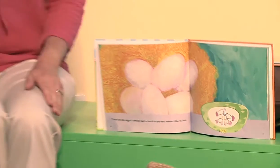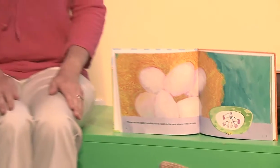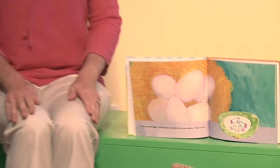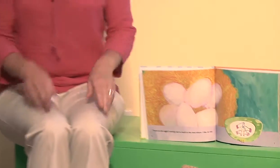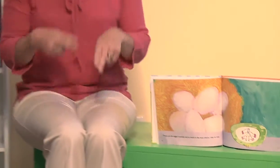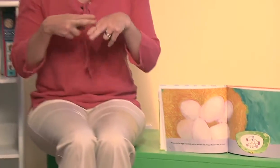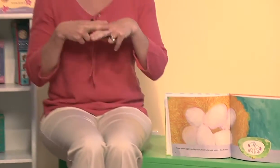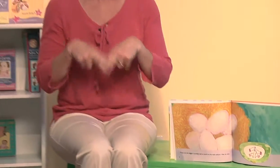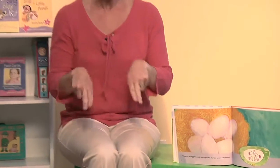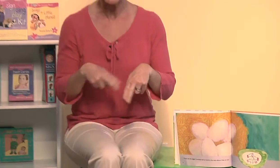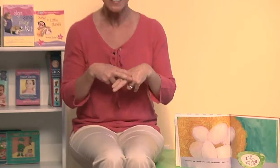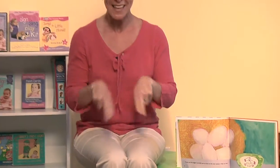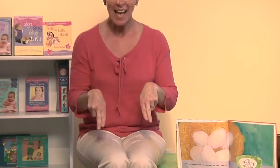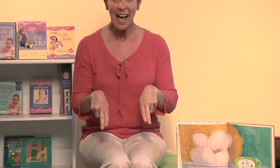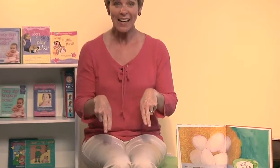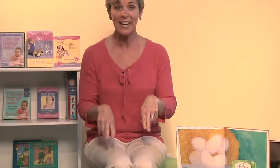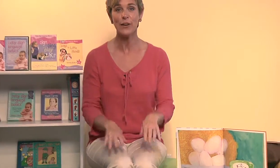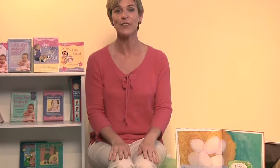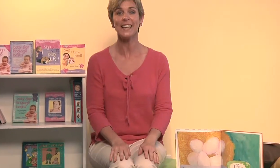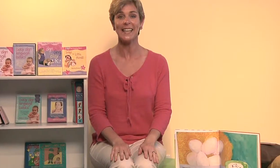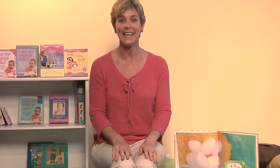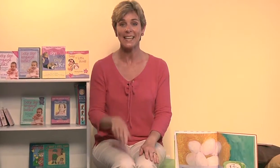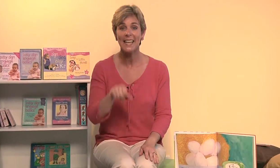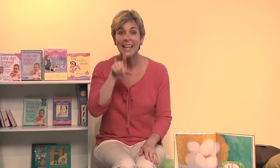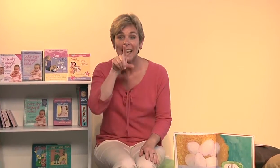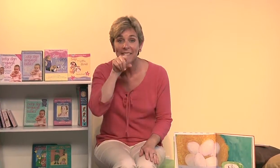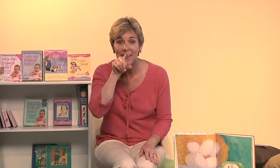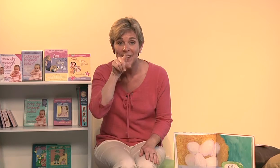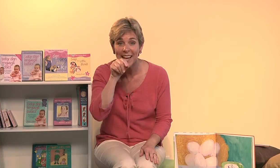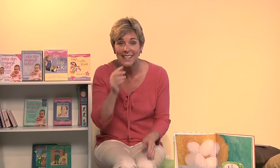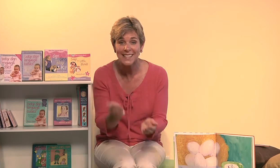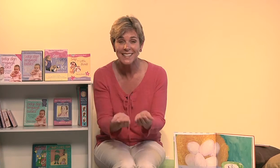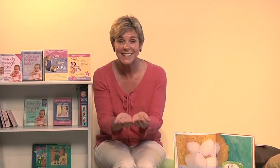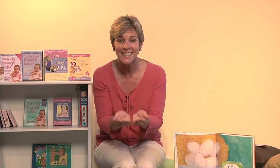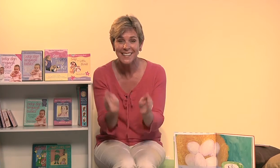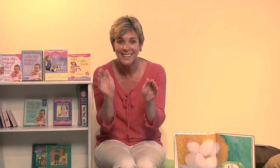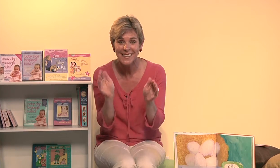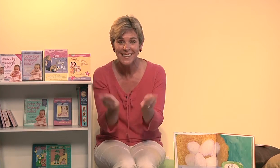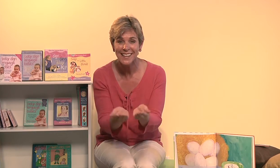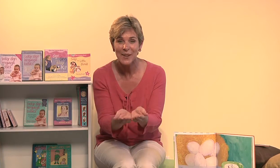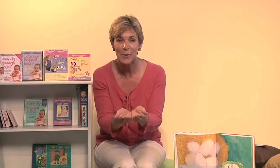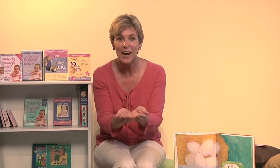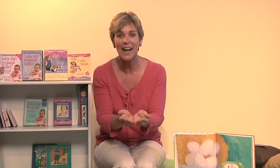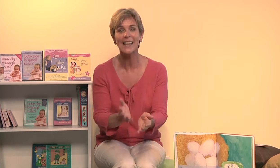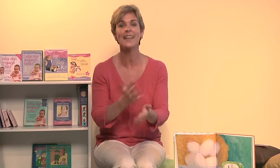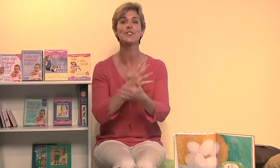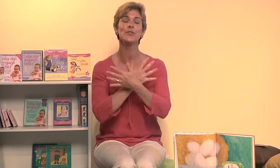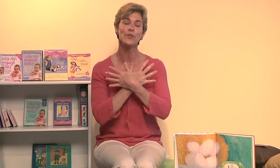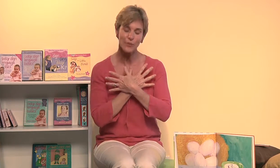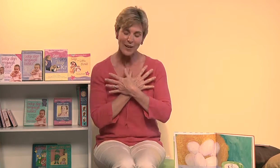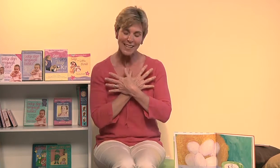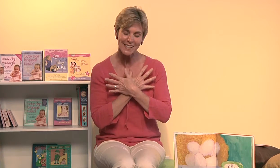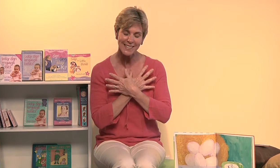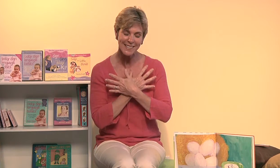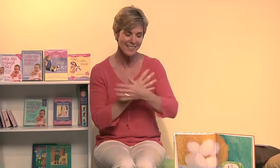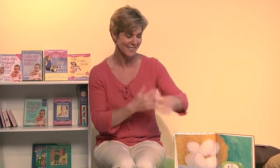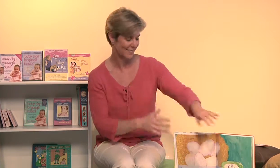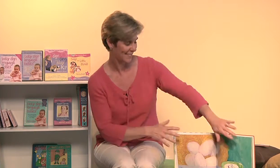These are the eggs I carefully laid in the nest where I like to rest.